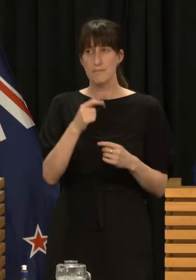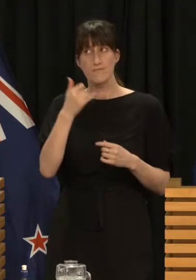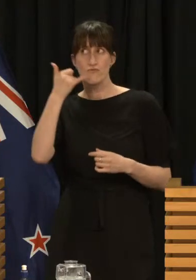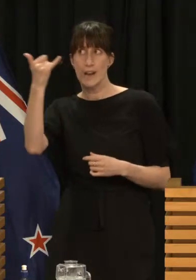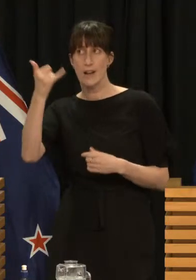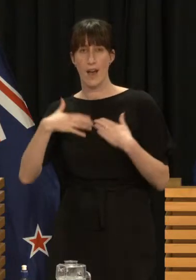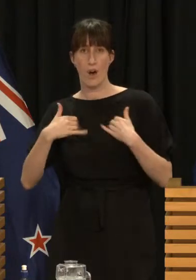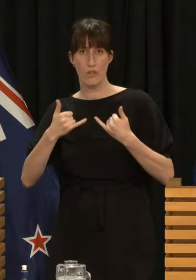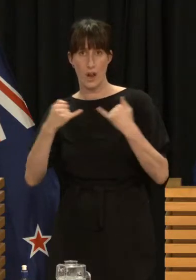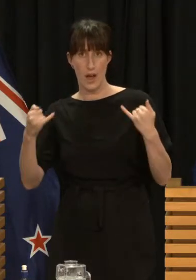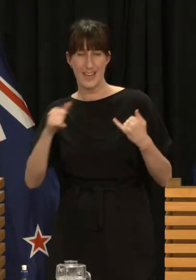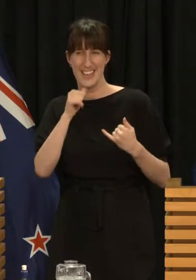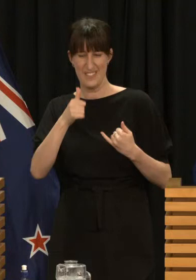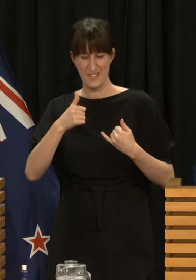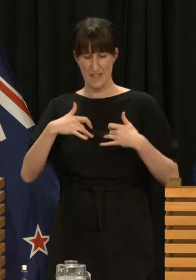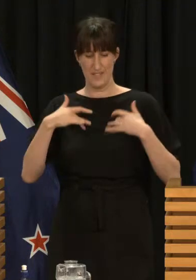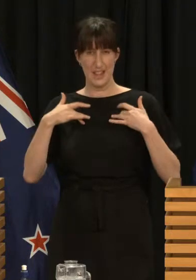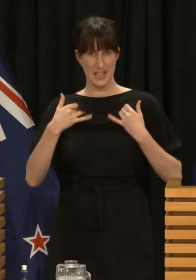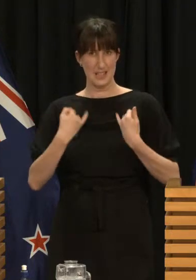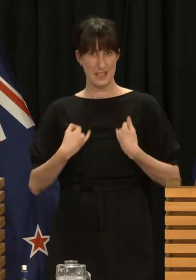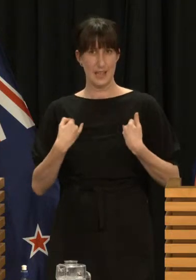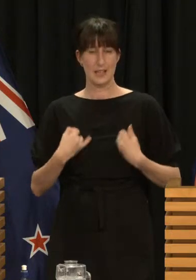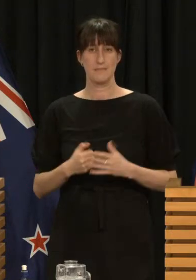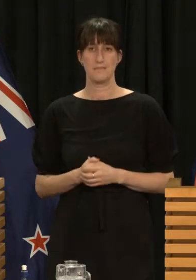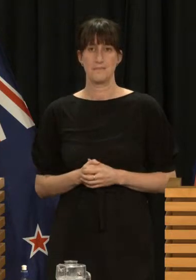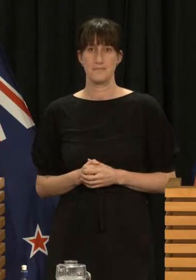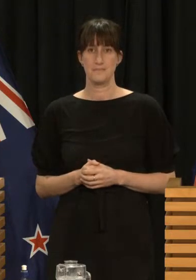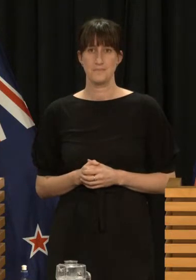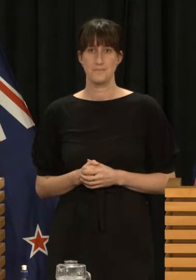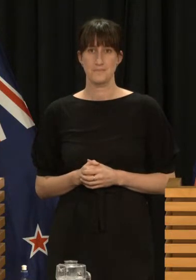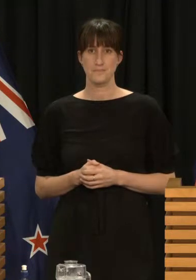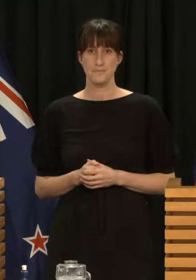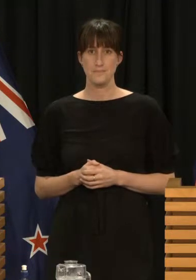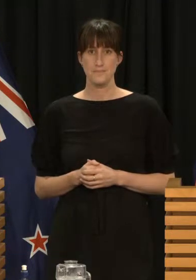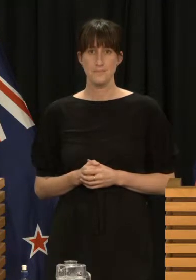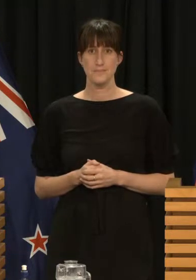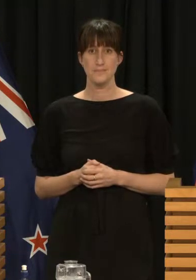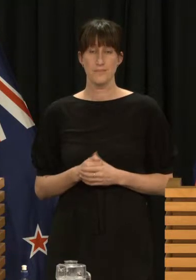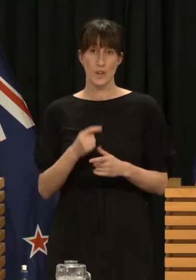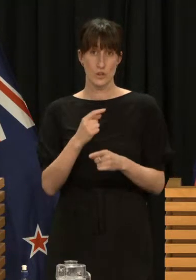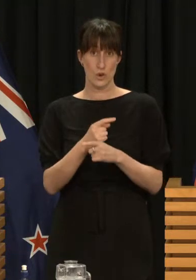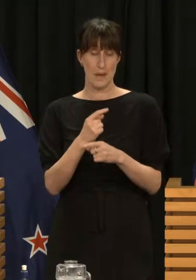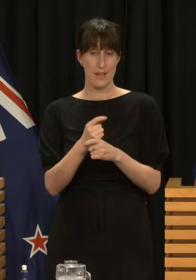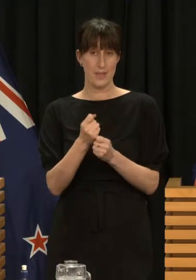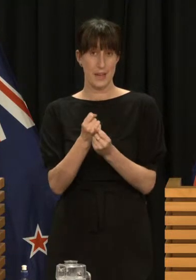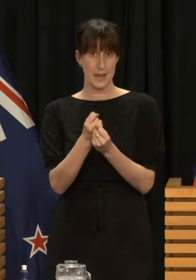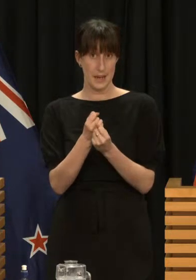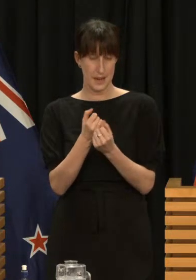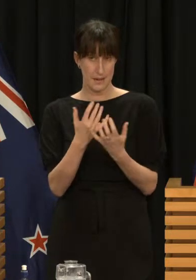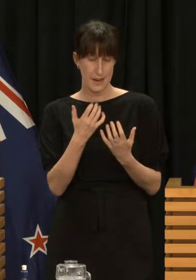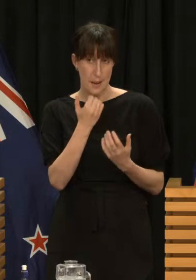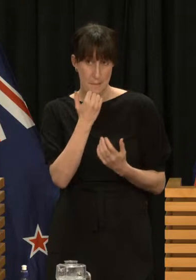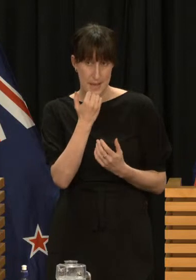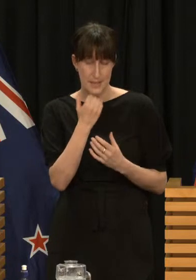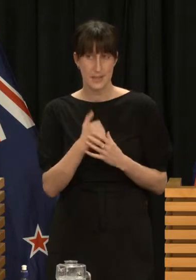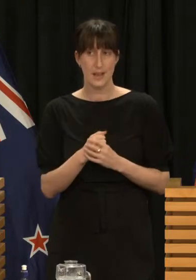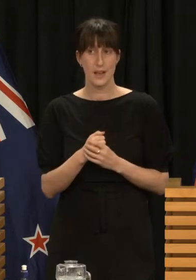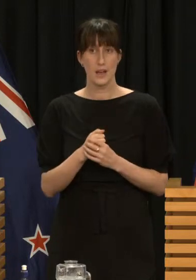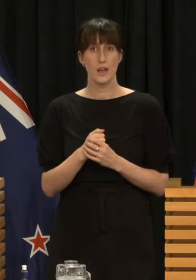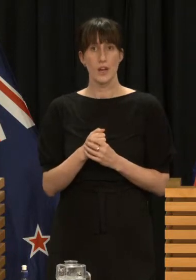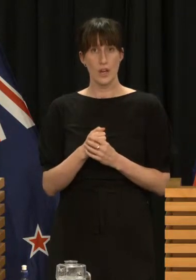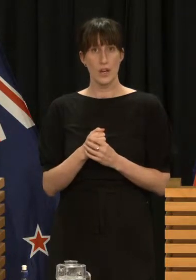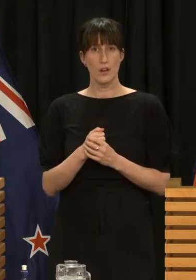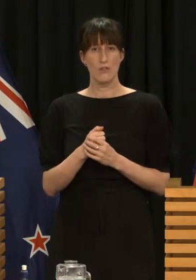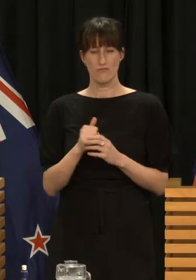symptoms. And just a final bit about numbers. As I said, we have 4 cases to